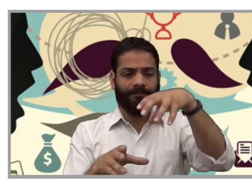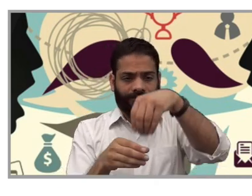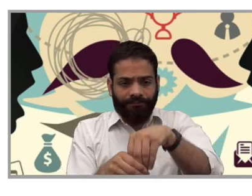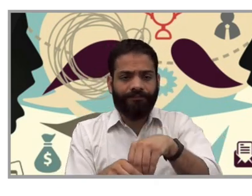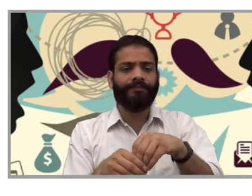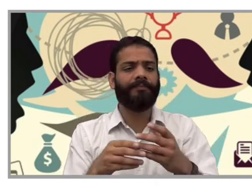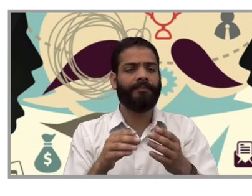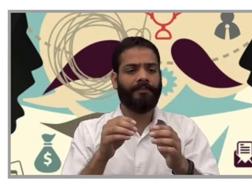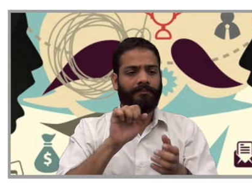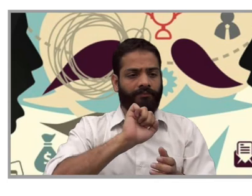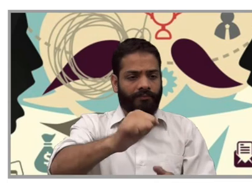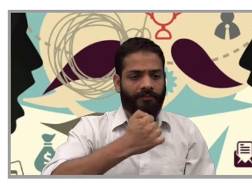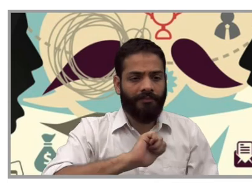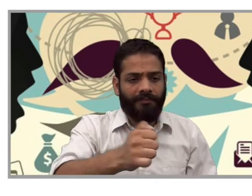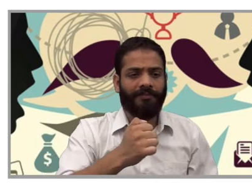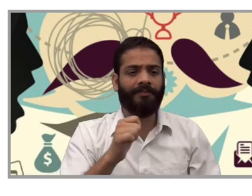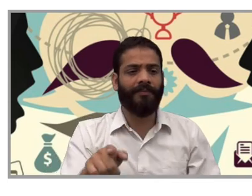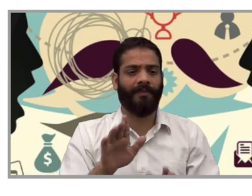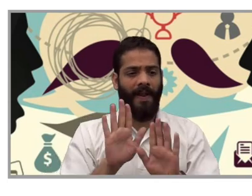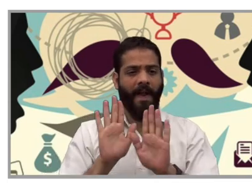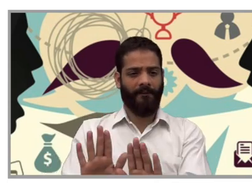For example, I have a good idea.